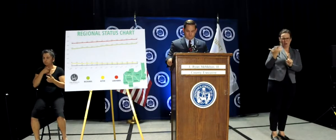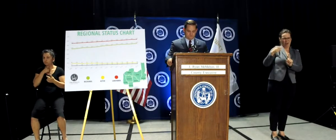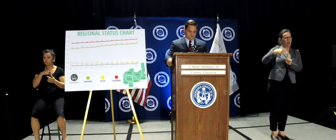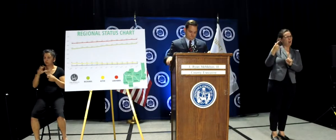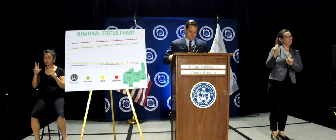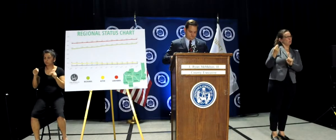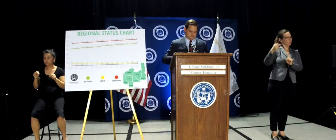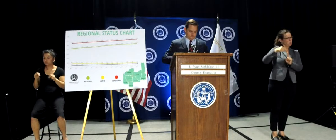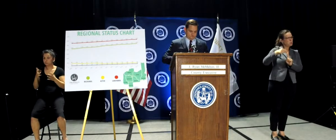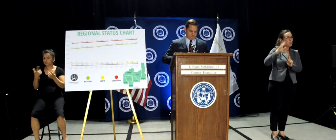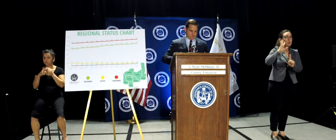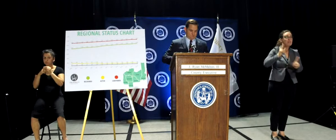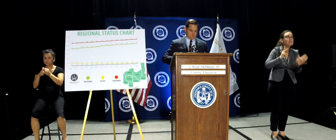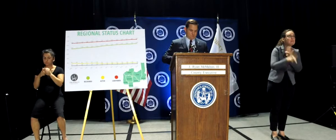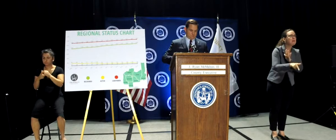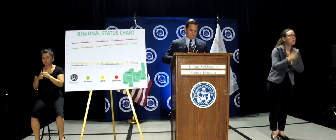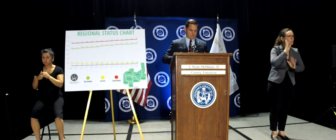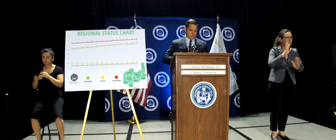questions.